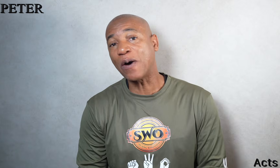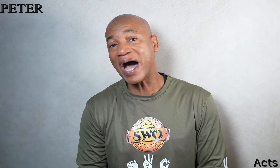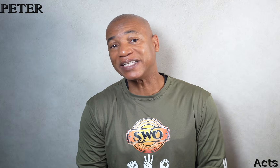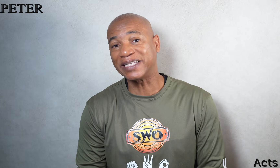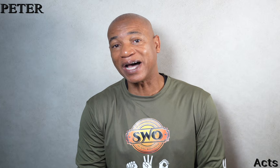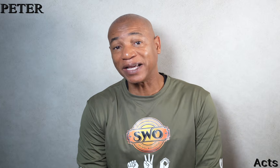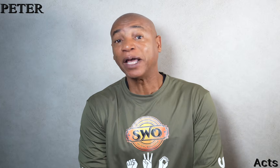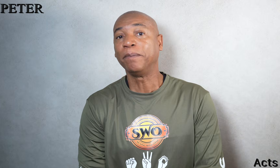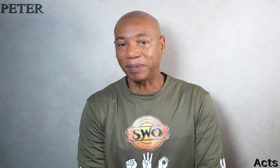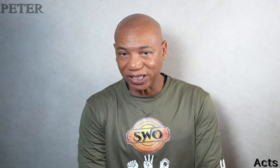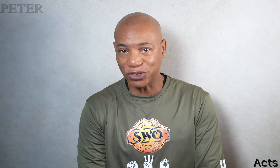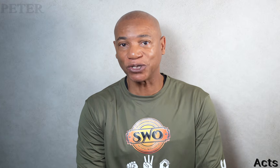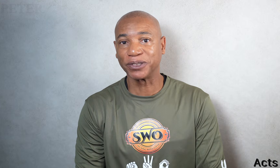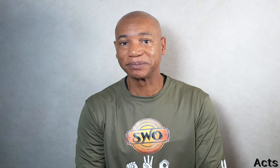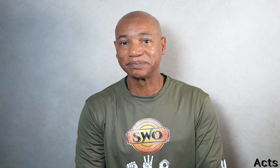I sign Peter.